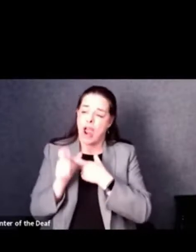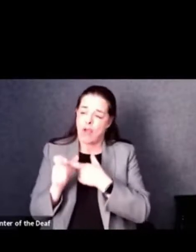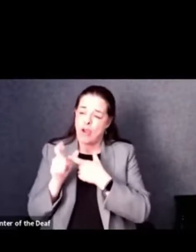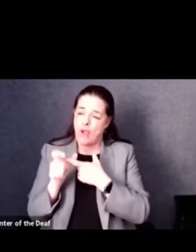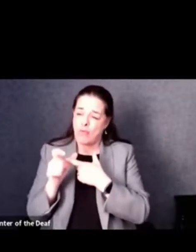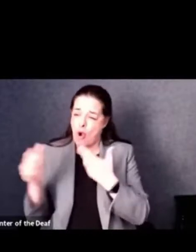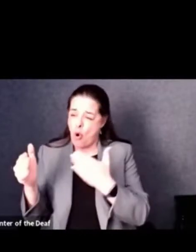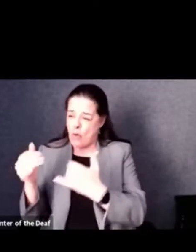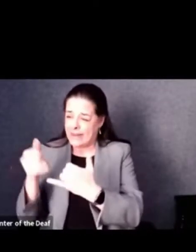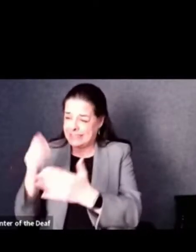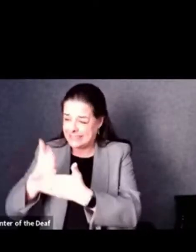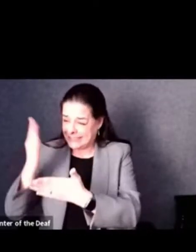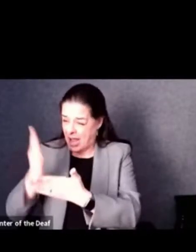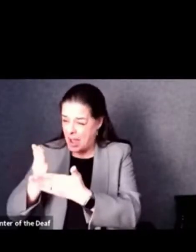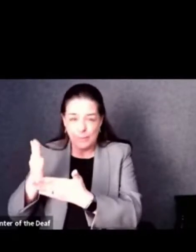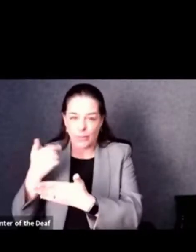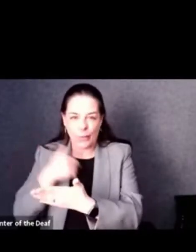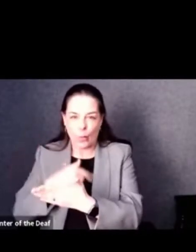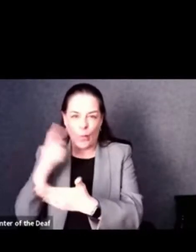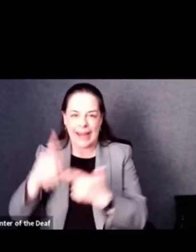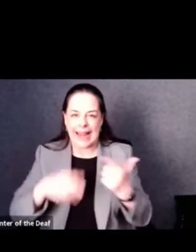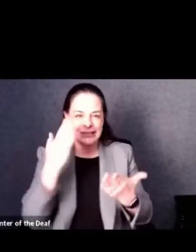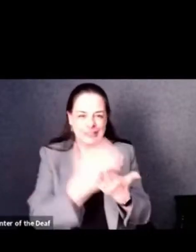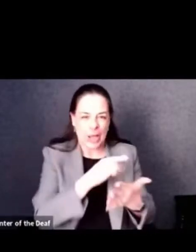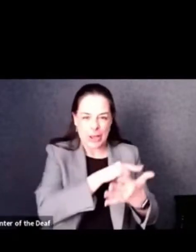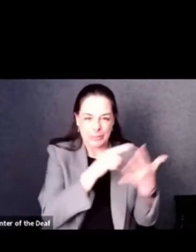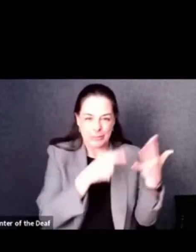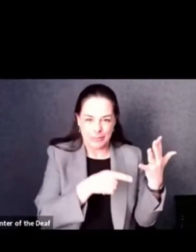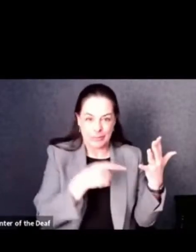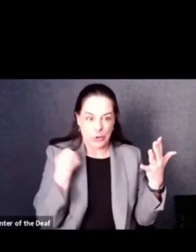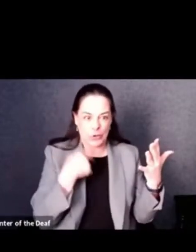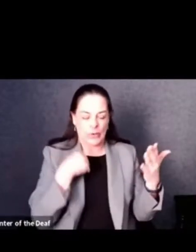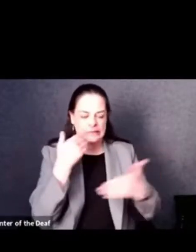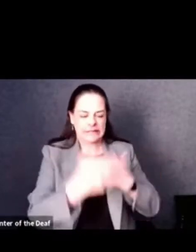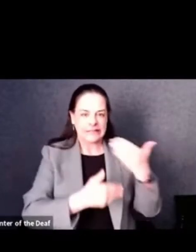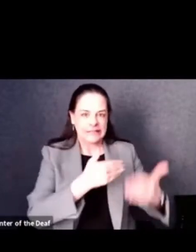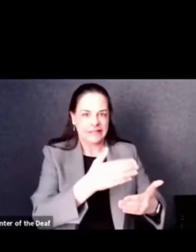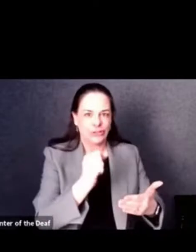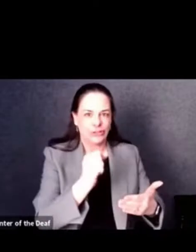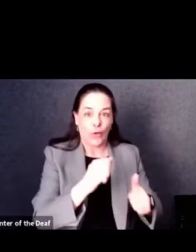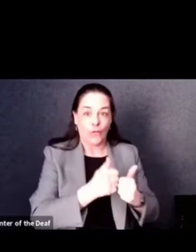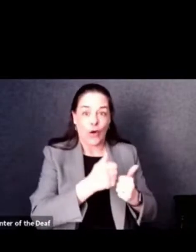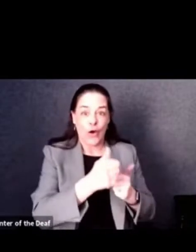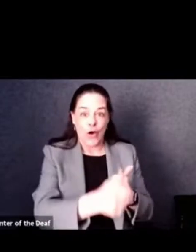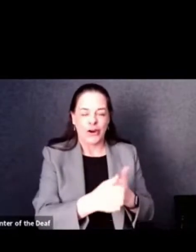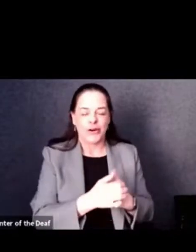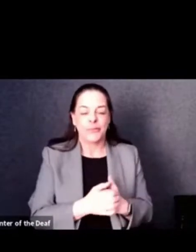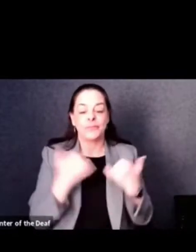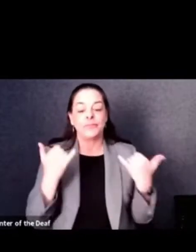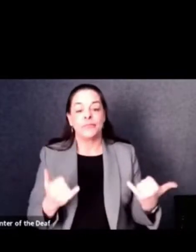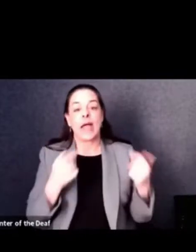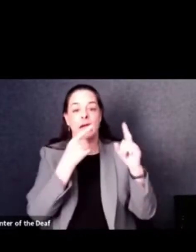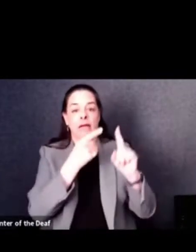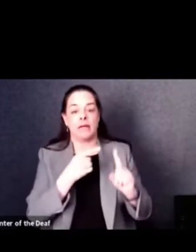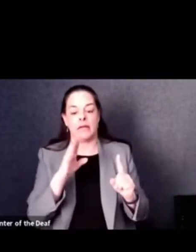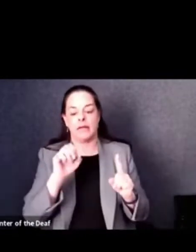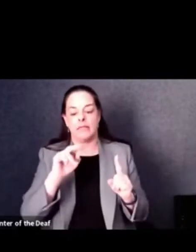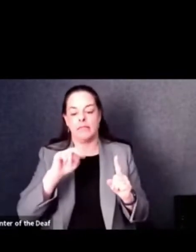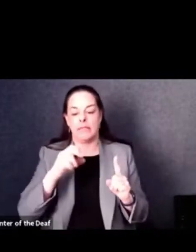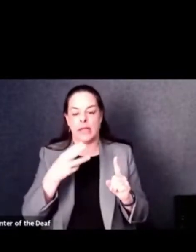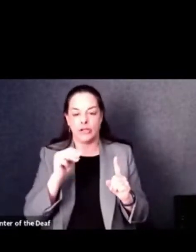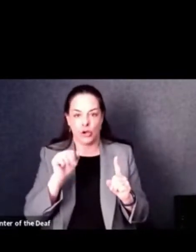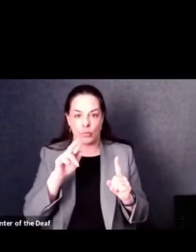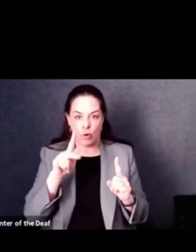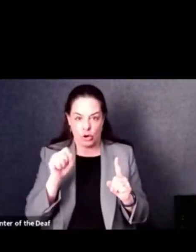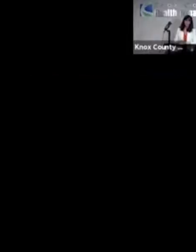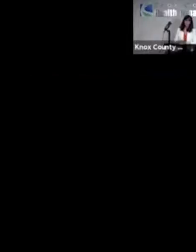practicing these tried and true measures when we have come this far. Now, we'll turn to the benchmarks. All of this data that we're